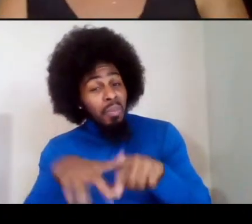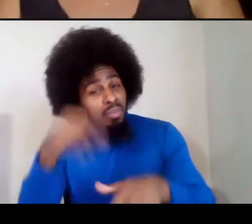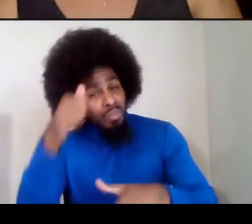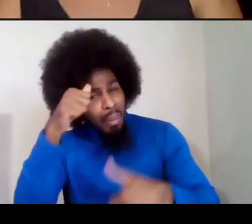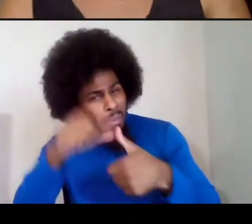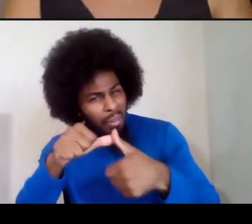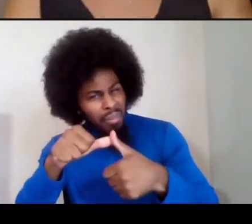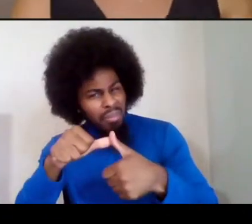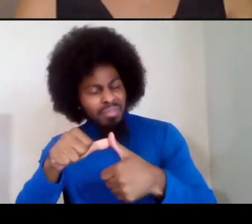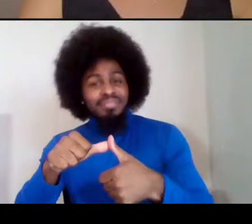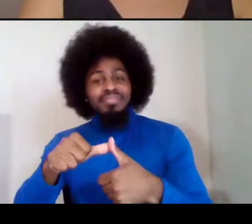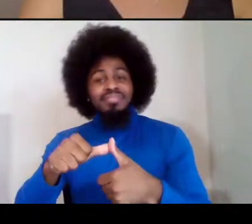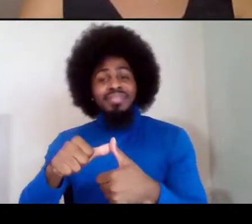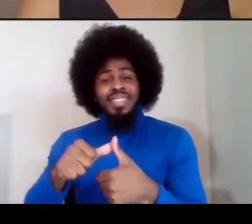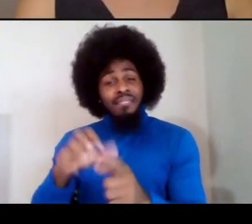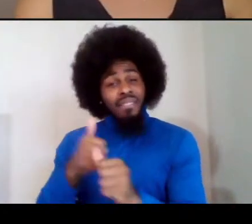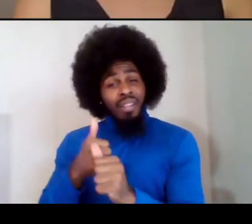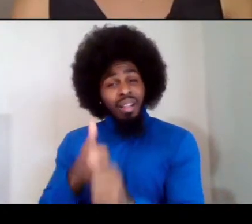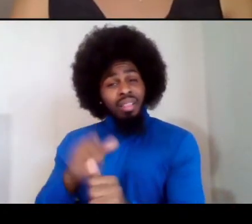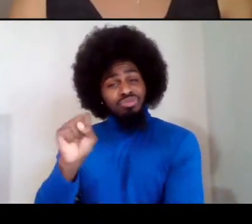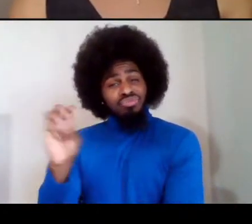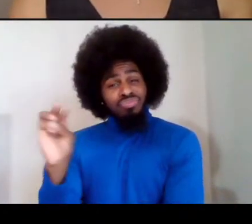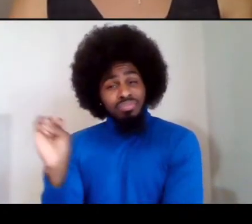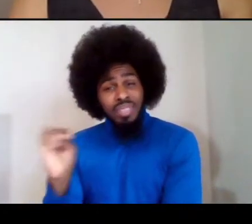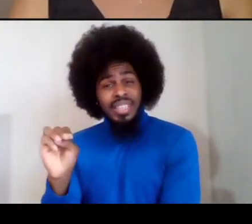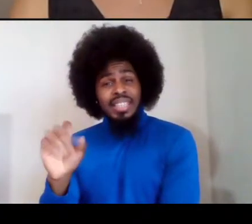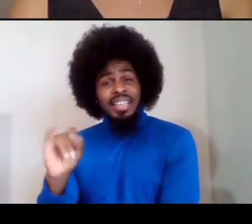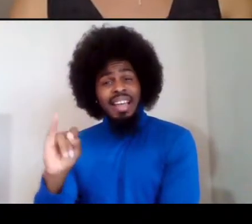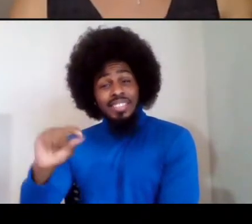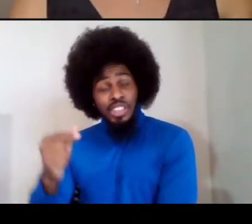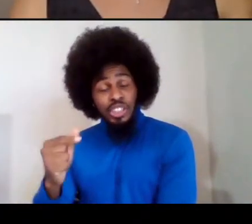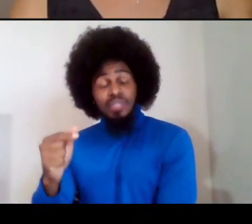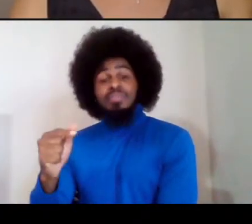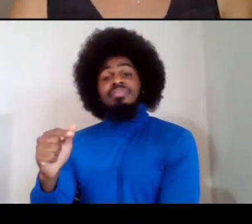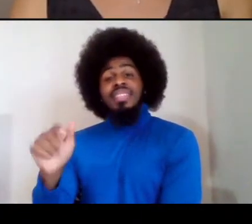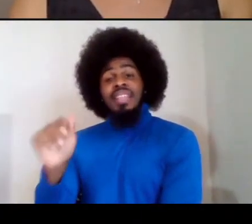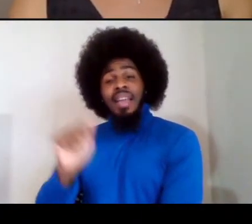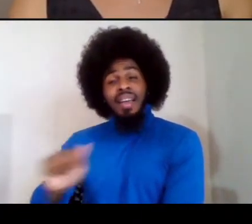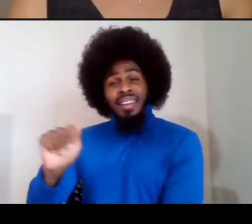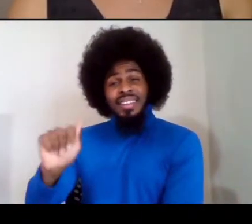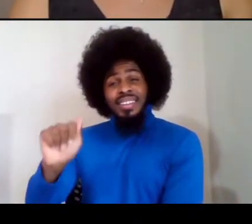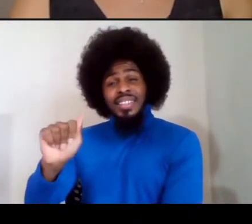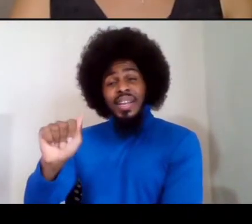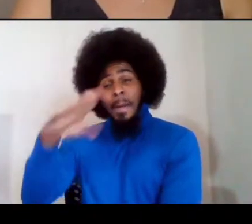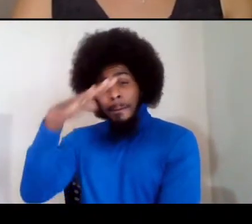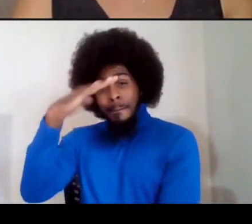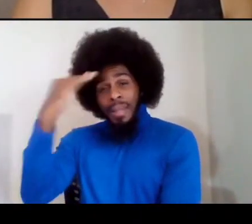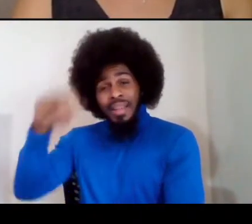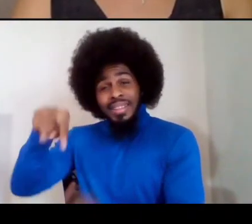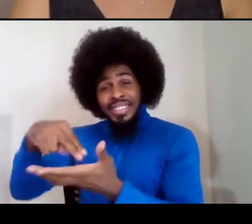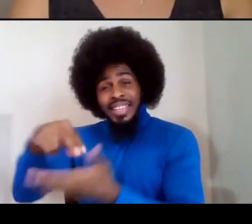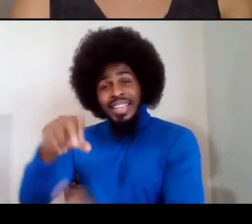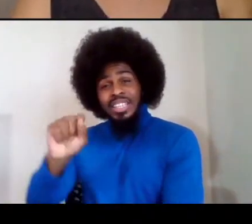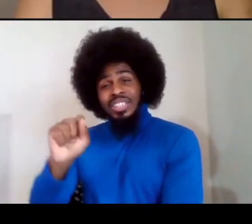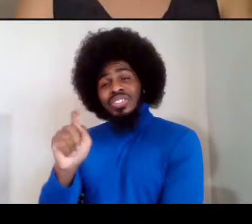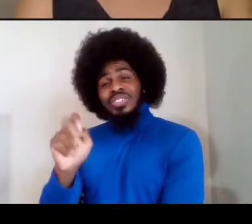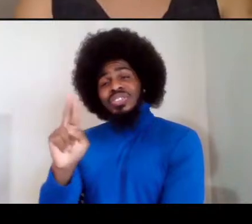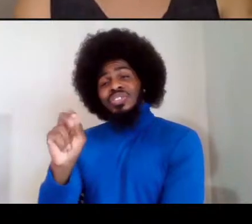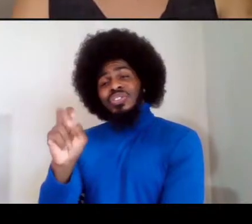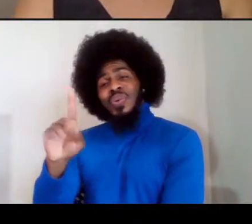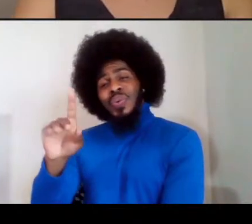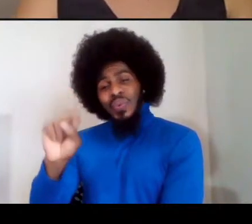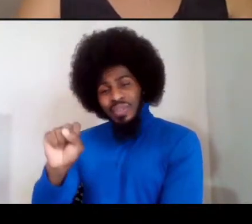follow us on our social media. Our Instagram is at Black Dance Stories. Our Twitter is